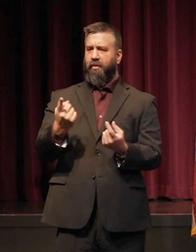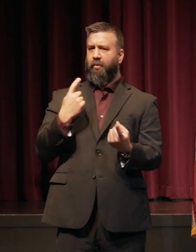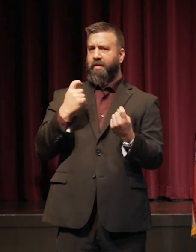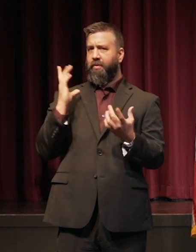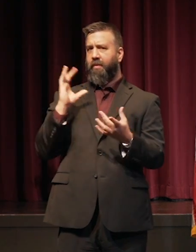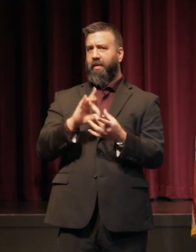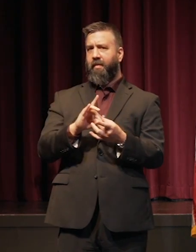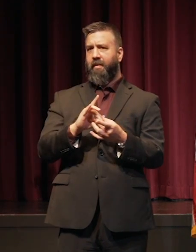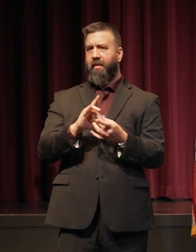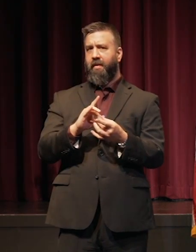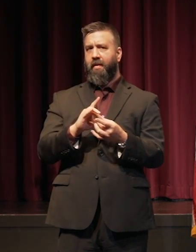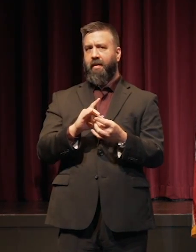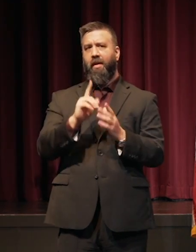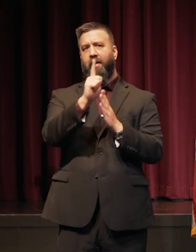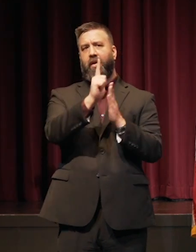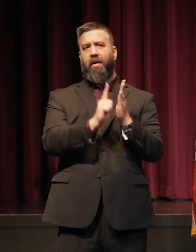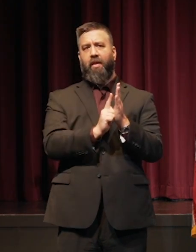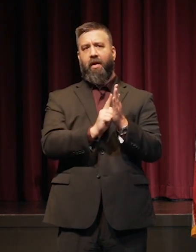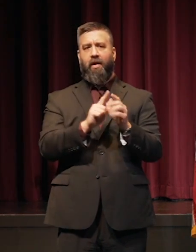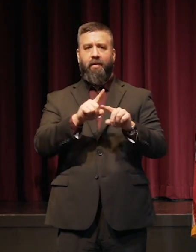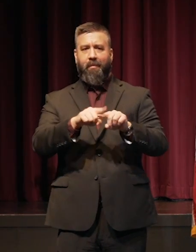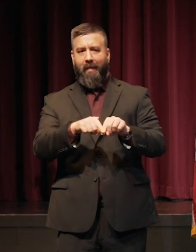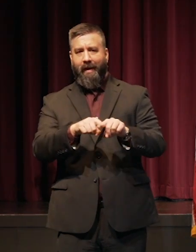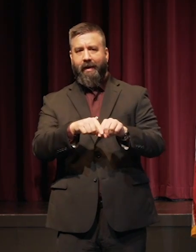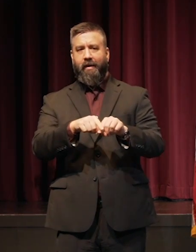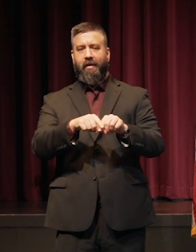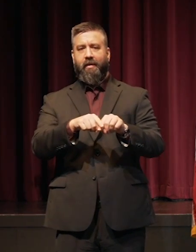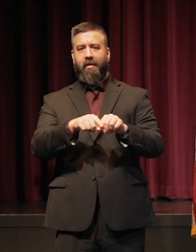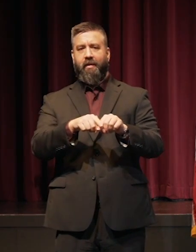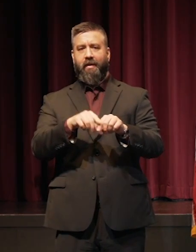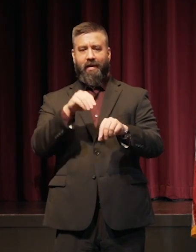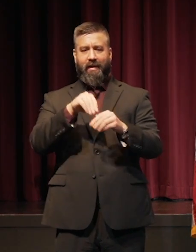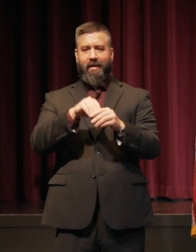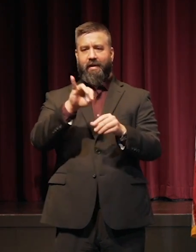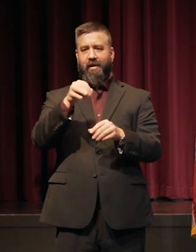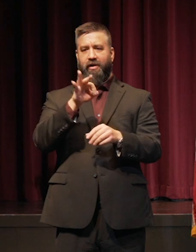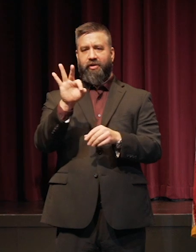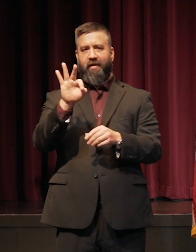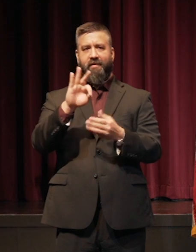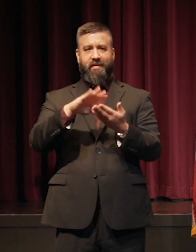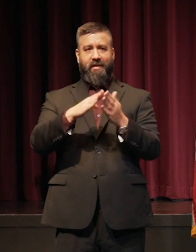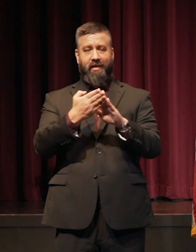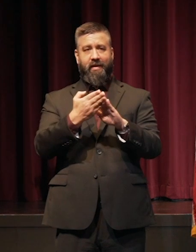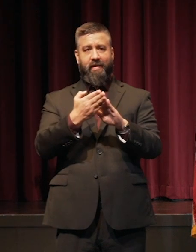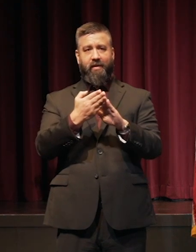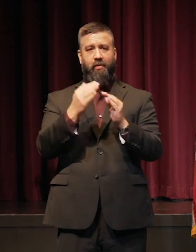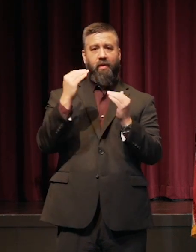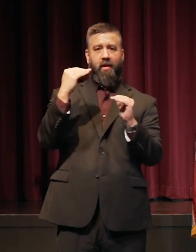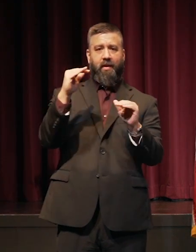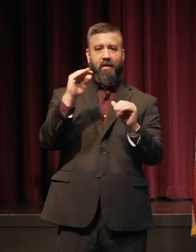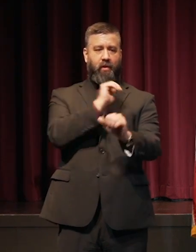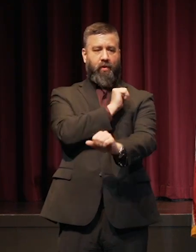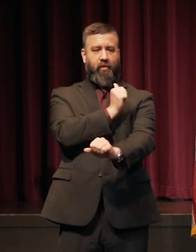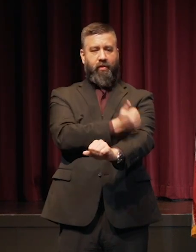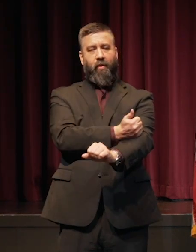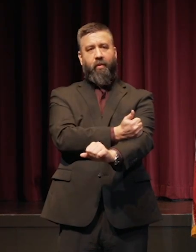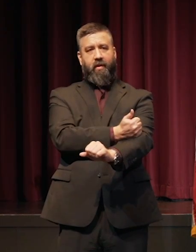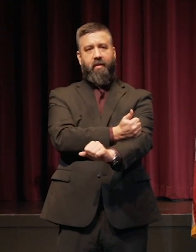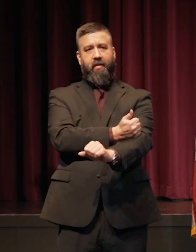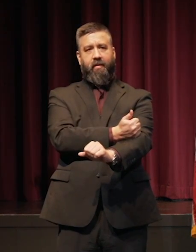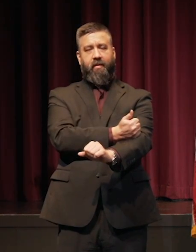is about the legislation pending in Jefferson City to limit the authority